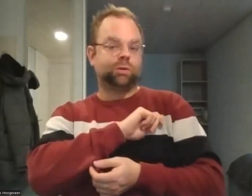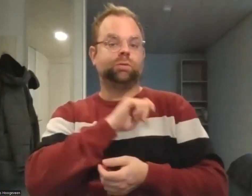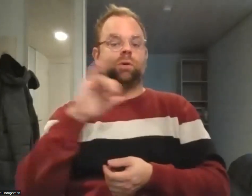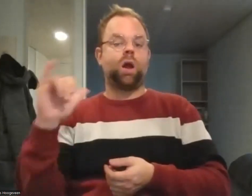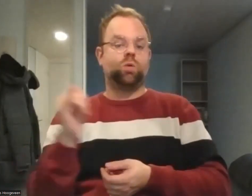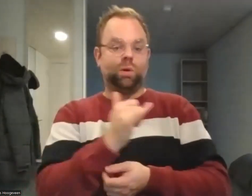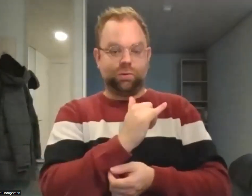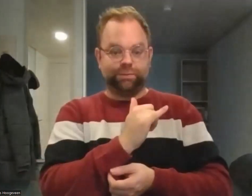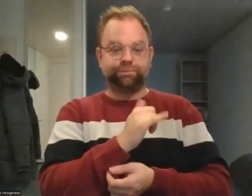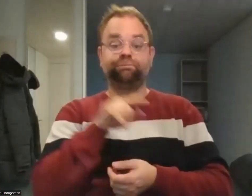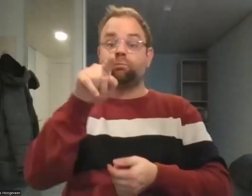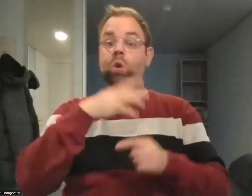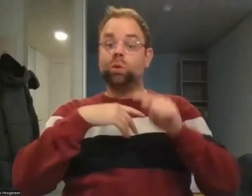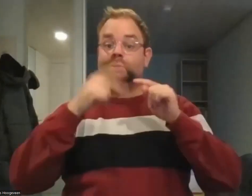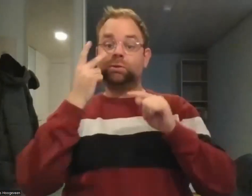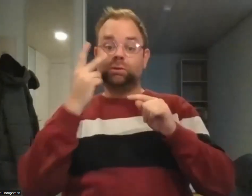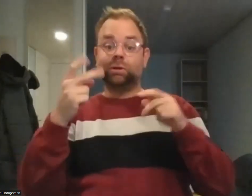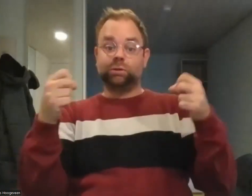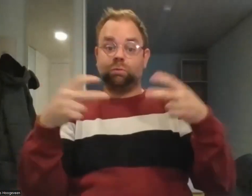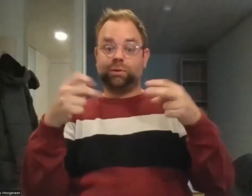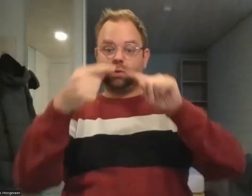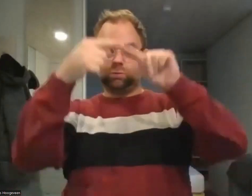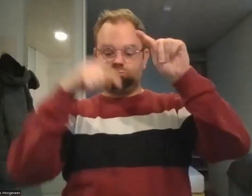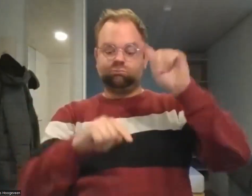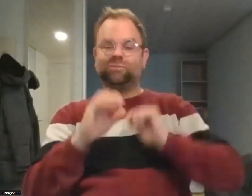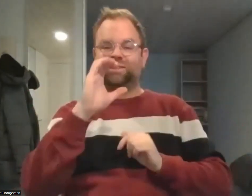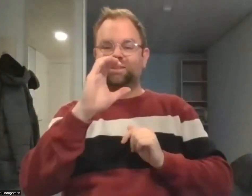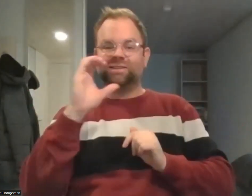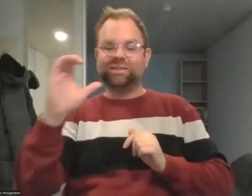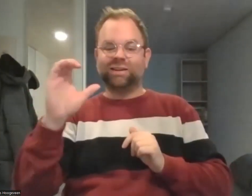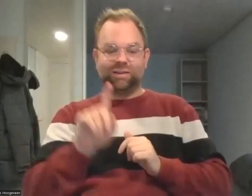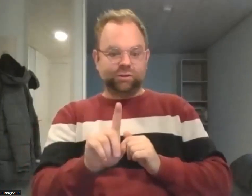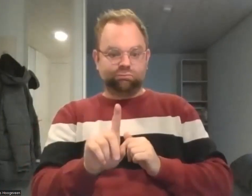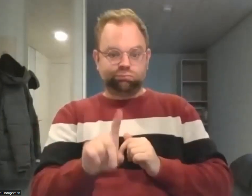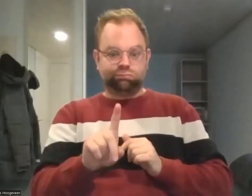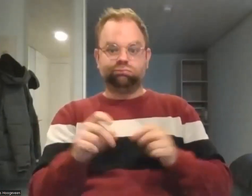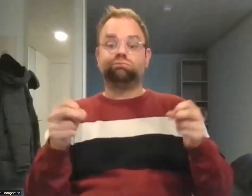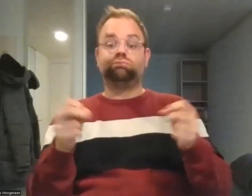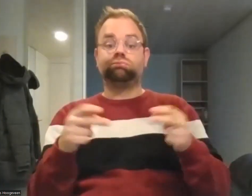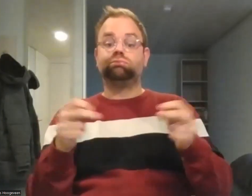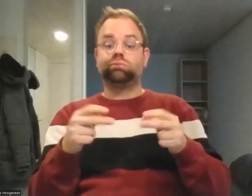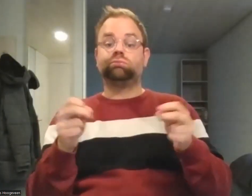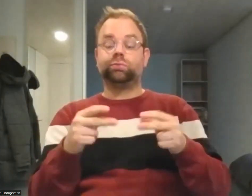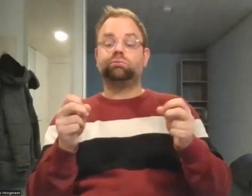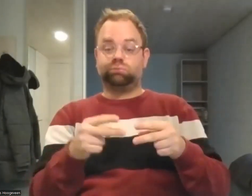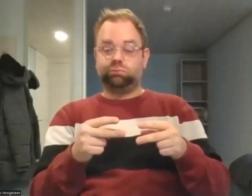captions. If you need captions in the external window, the link is in the chat